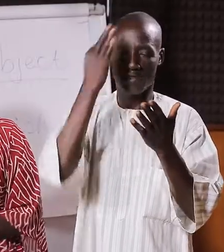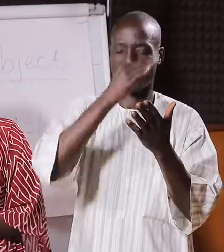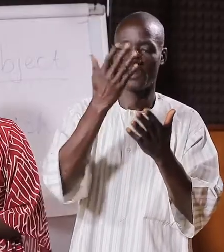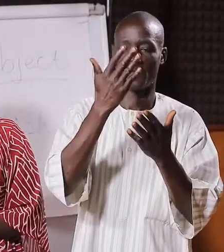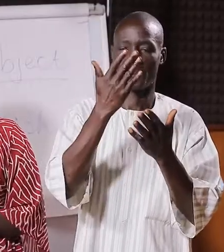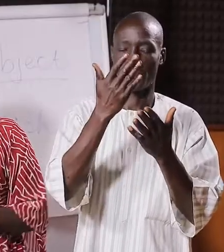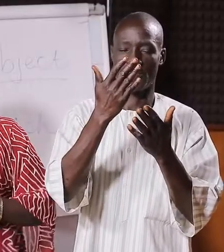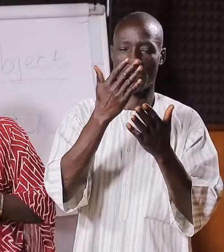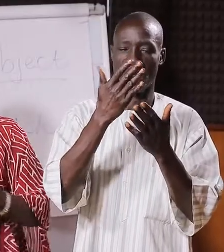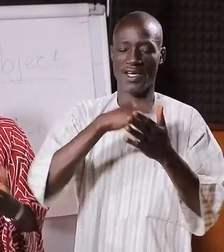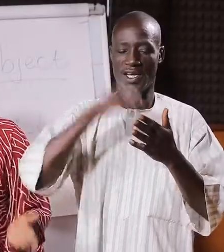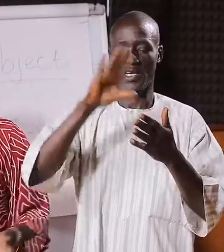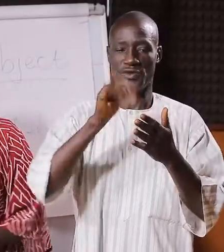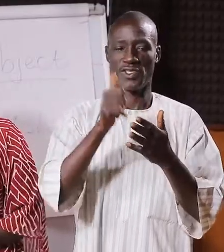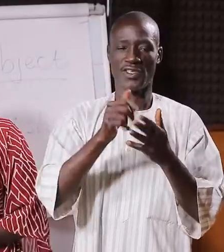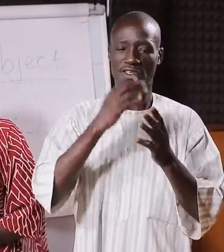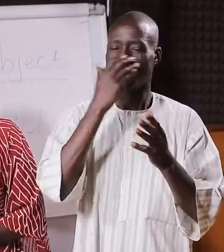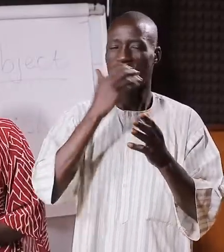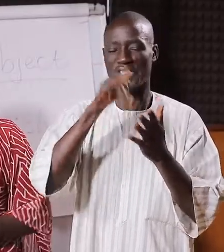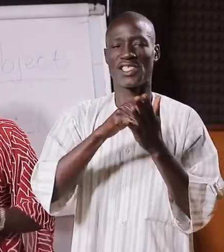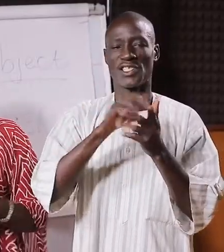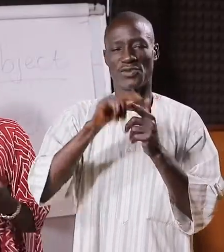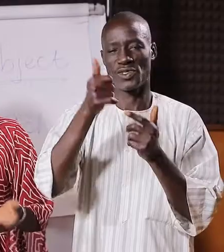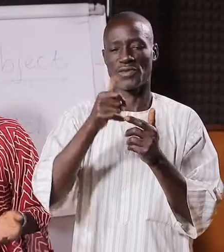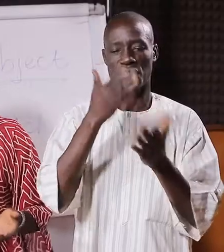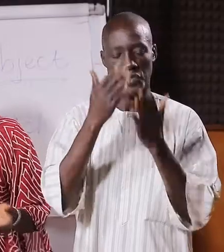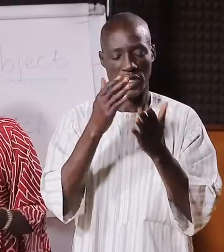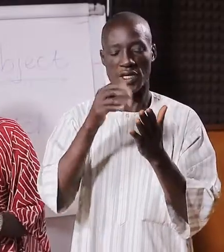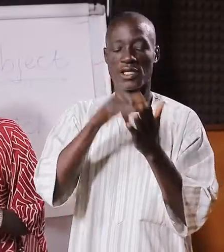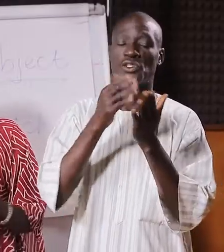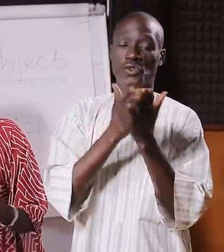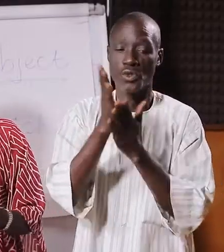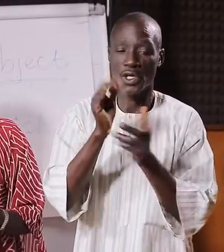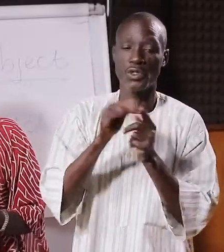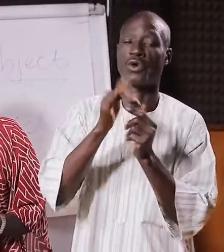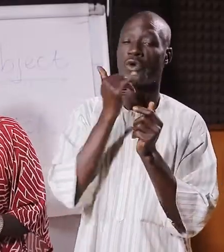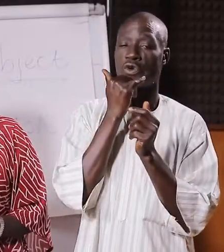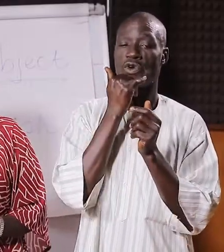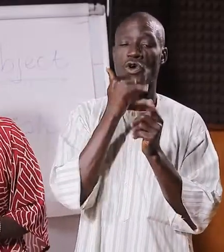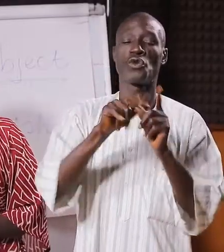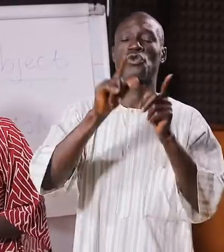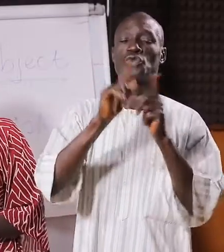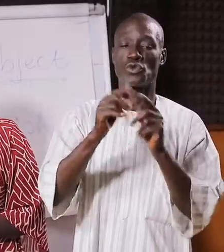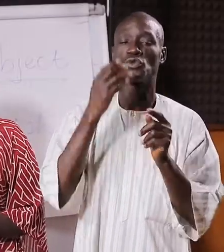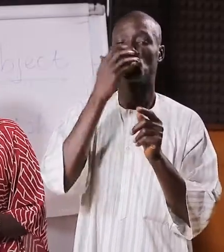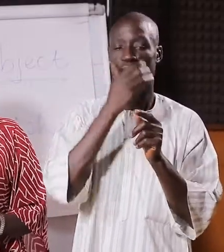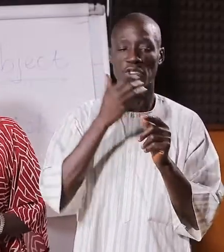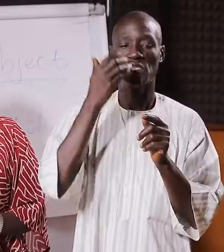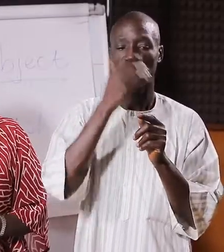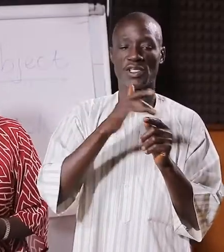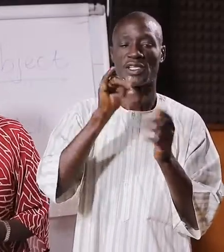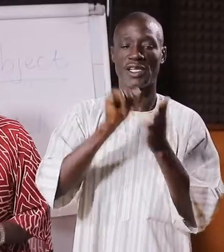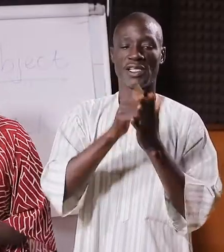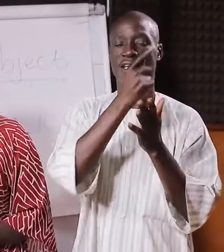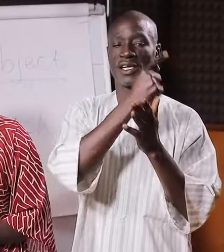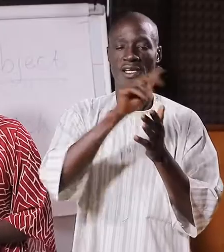Admire yourself. Speak it anyhow. Whether it is correct, whether it is wrong, keep speaking it. The mirror will